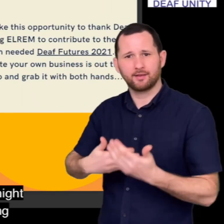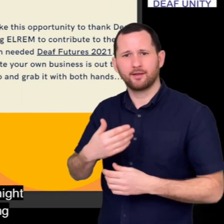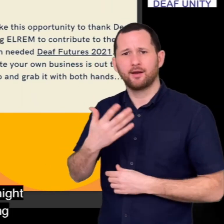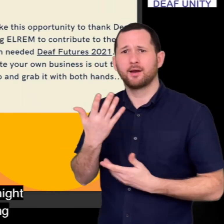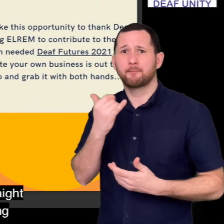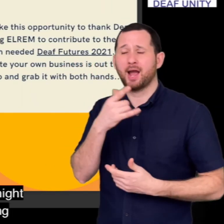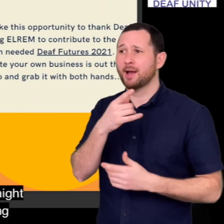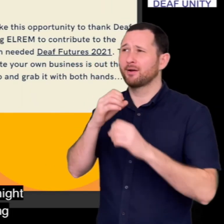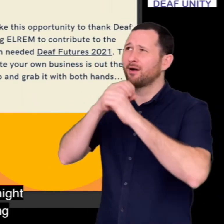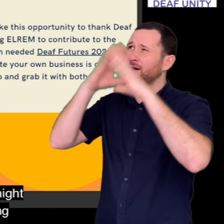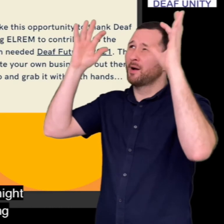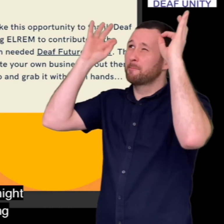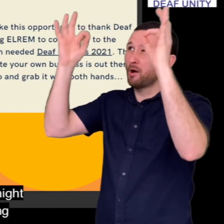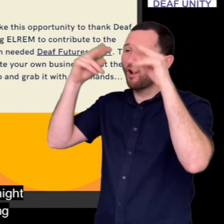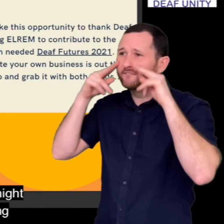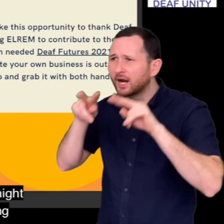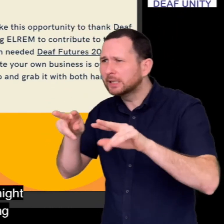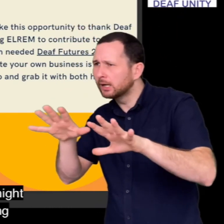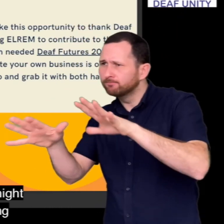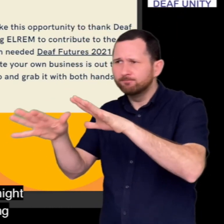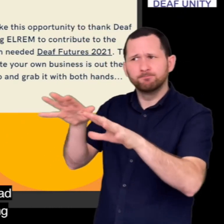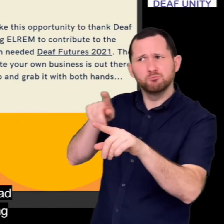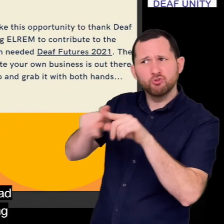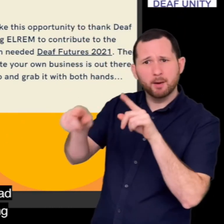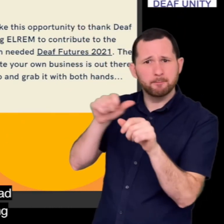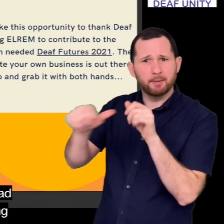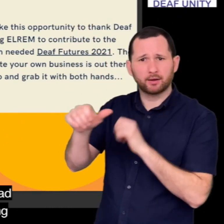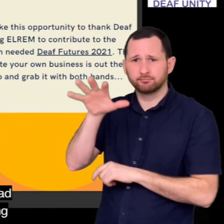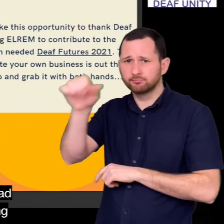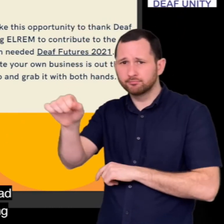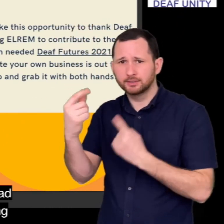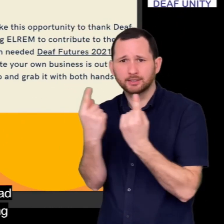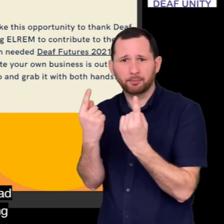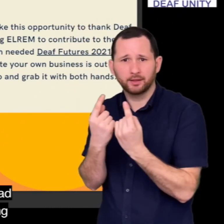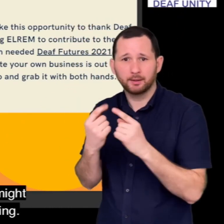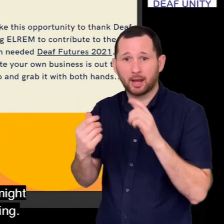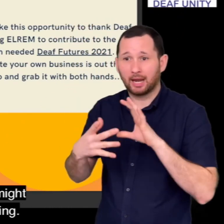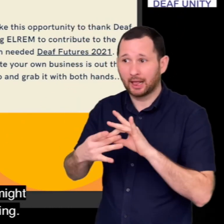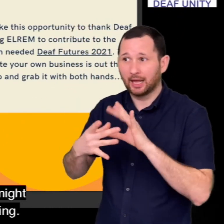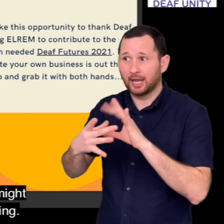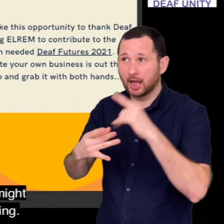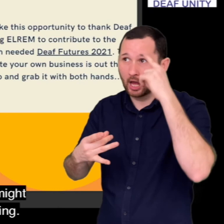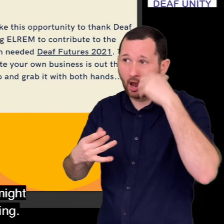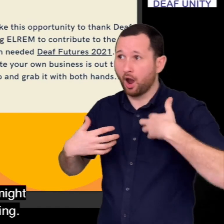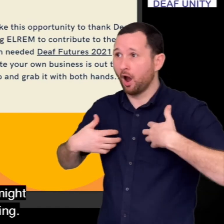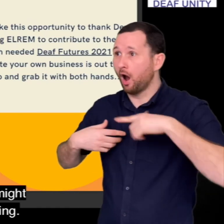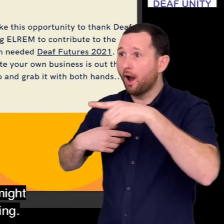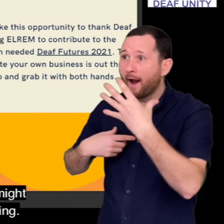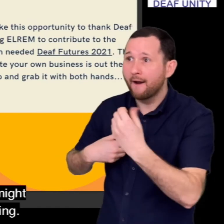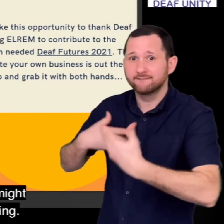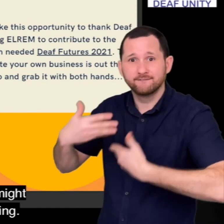That one specific thing might not be the perfect thing for you, but it might lead you on to the next thing and the next thing. And it might just get your